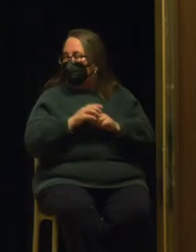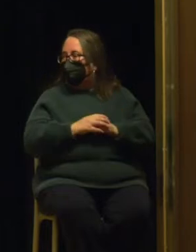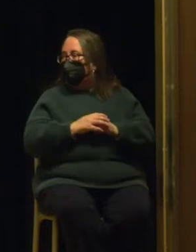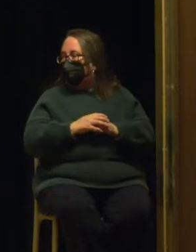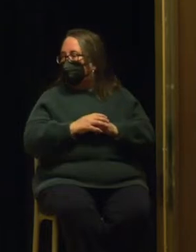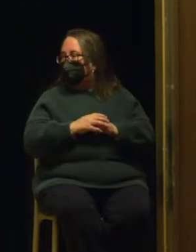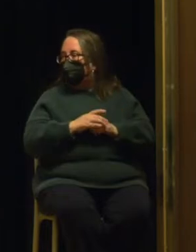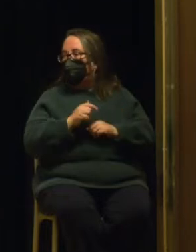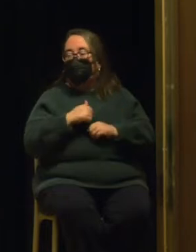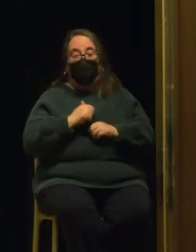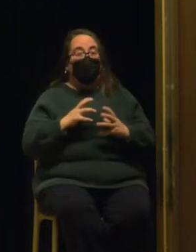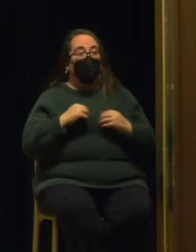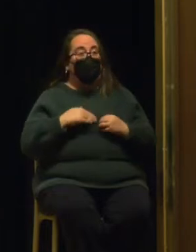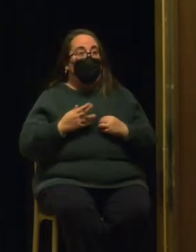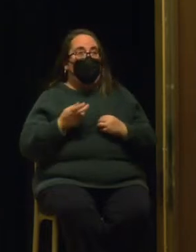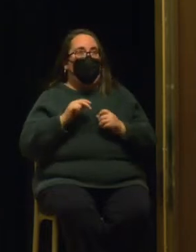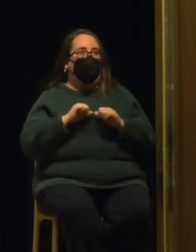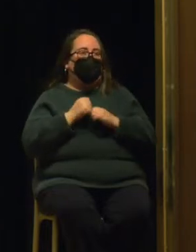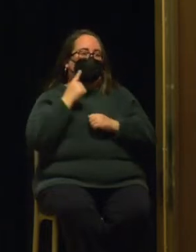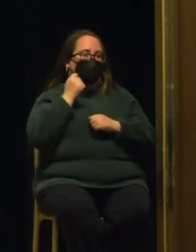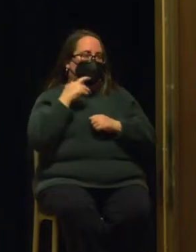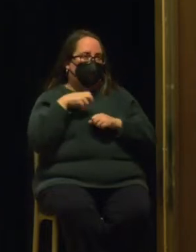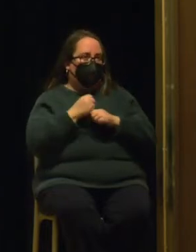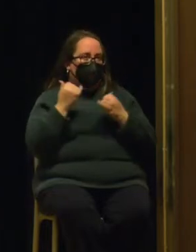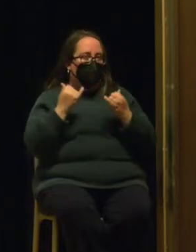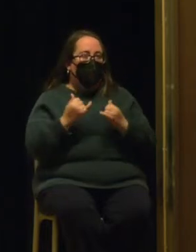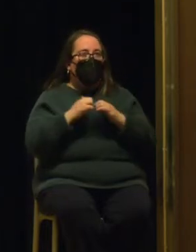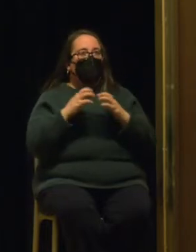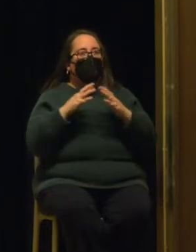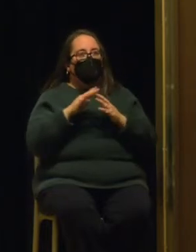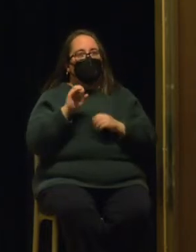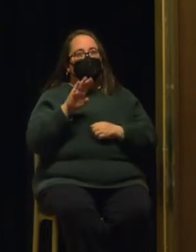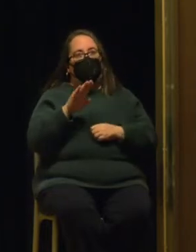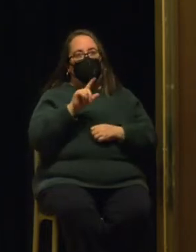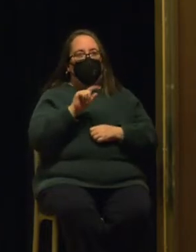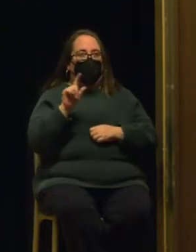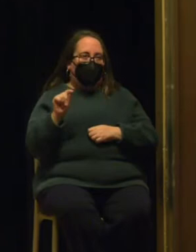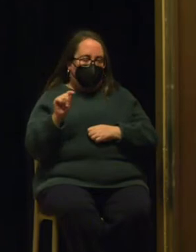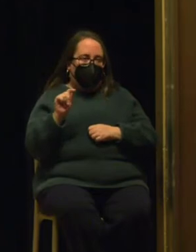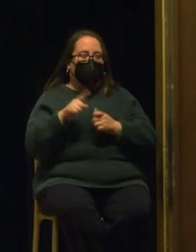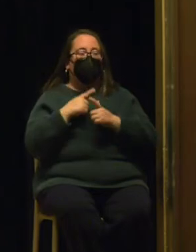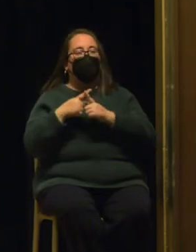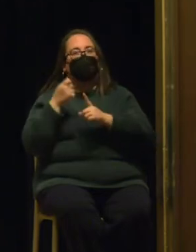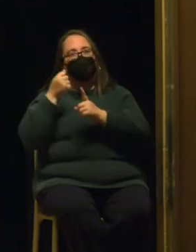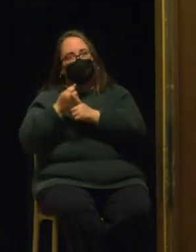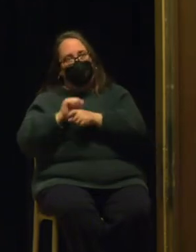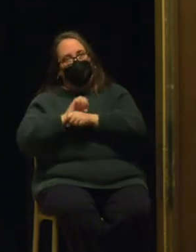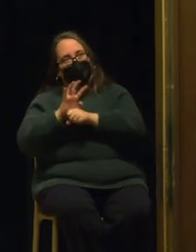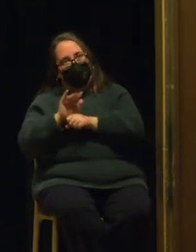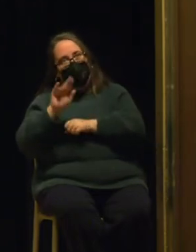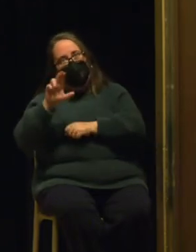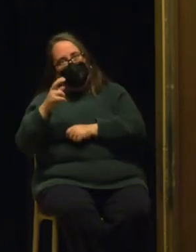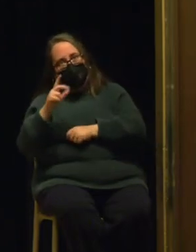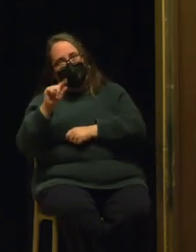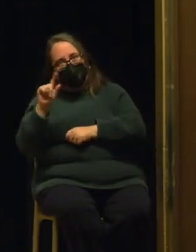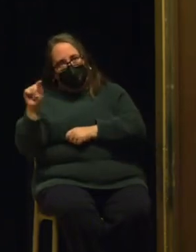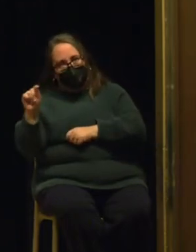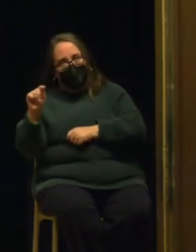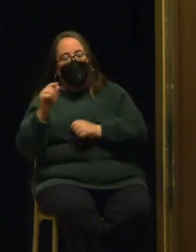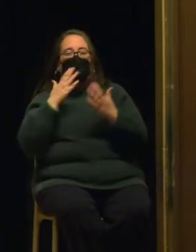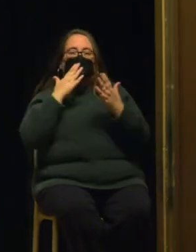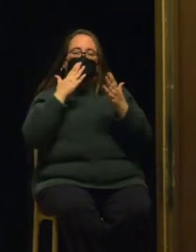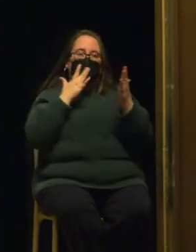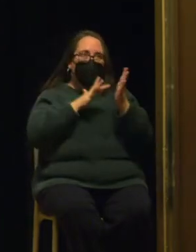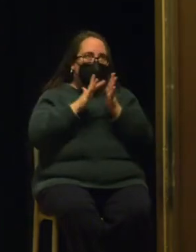been in my own agency for a couple of years now. Literally launched February 2020, the pandemic hit March 2020. Mm-hmm. But thank you,